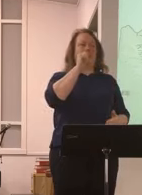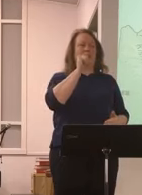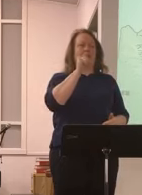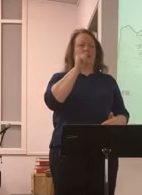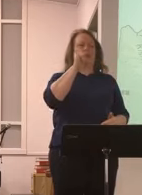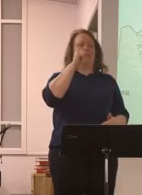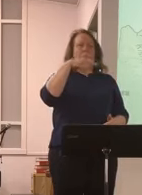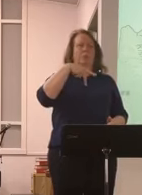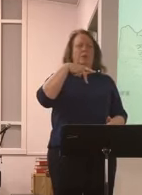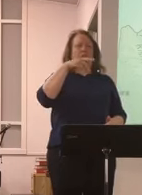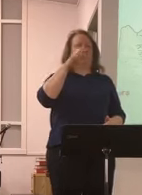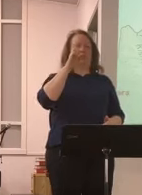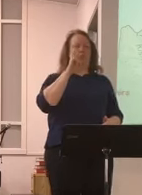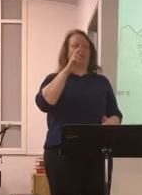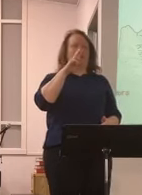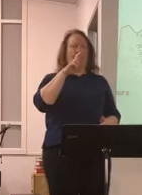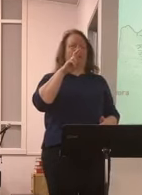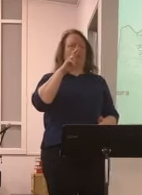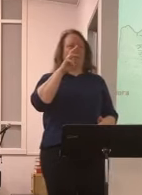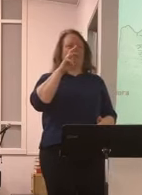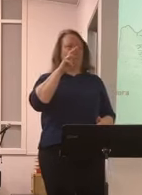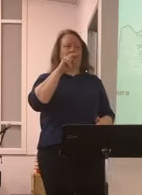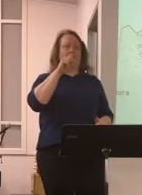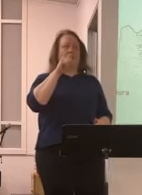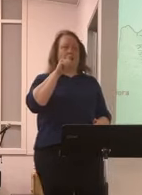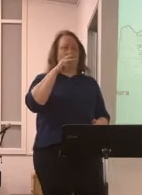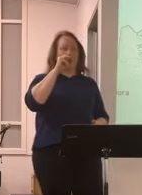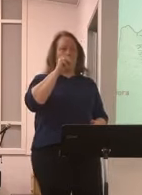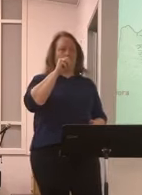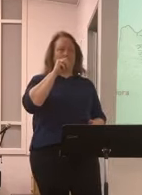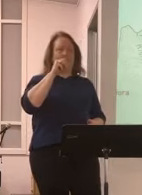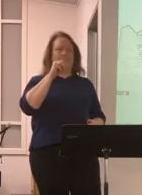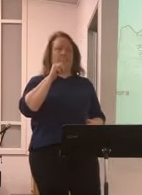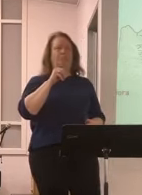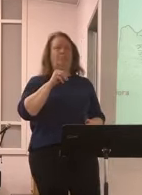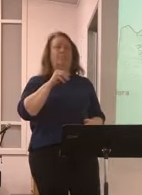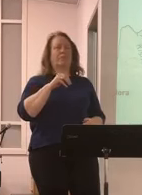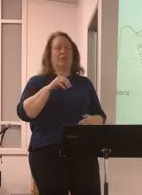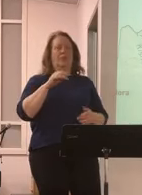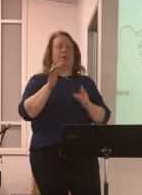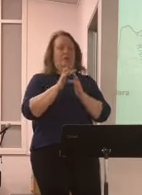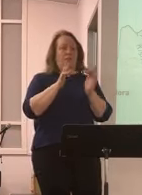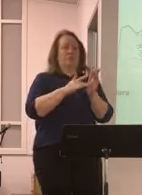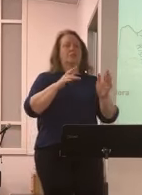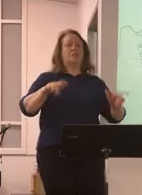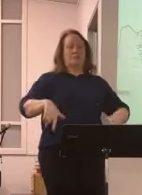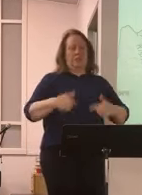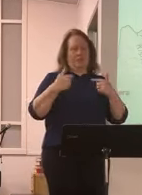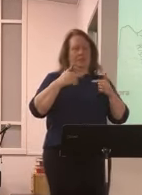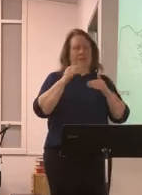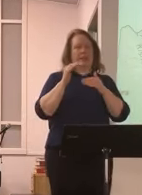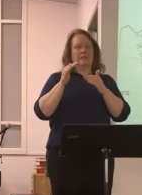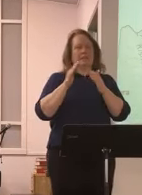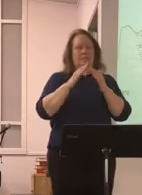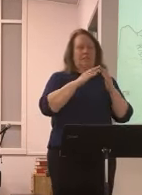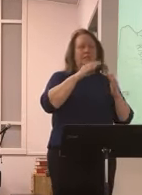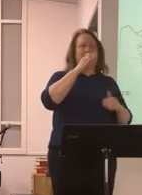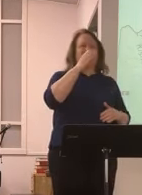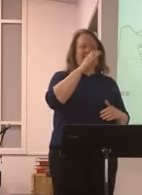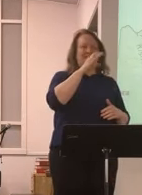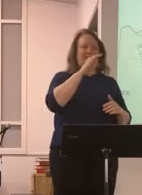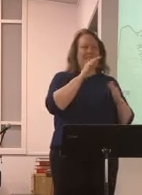for the next 2.5 years. This is the home base for Jesus. He's going to come in and out of Capernaum.